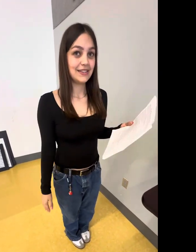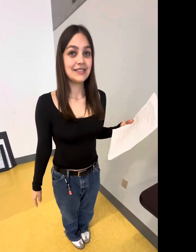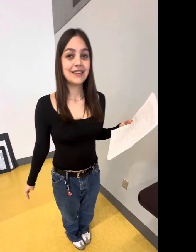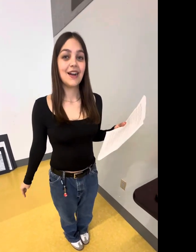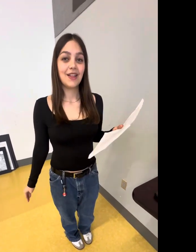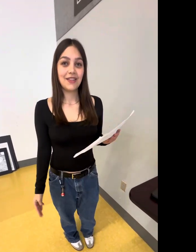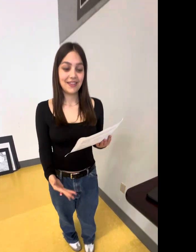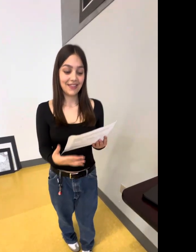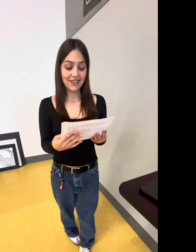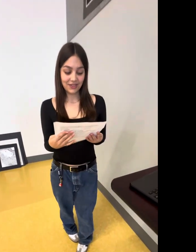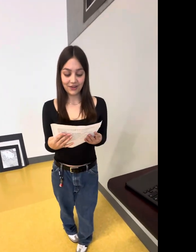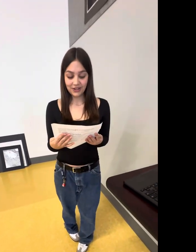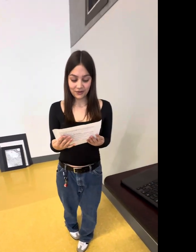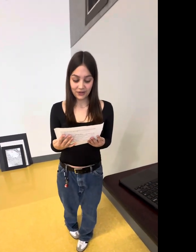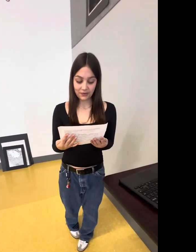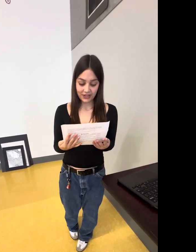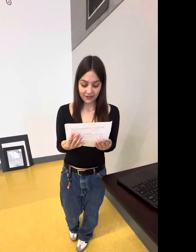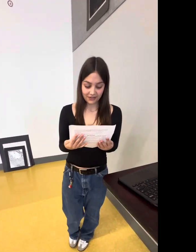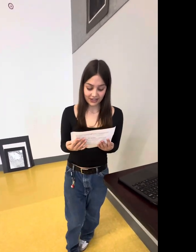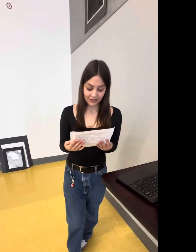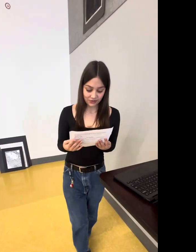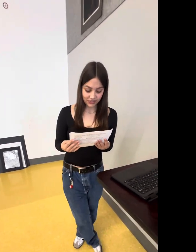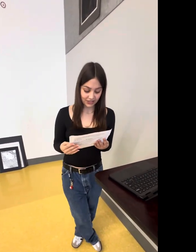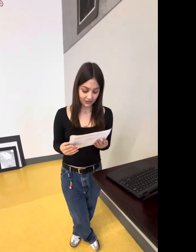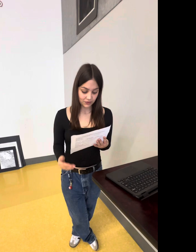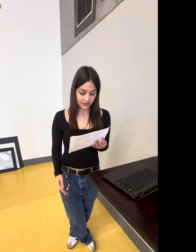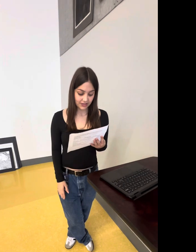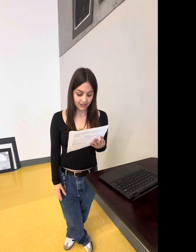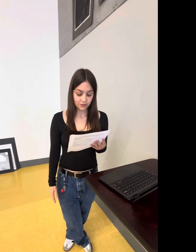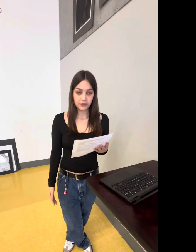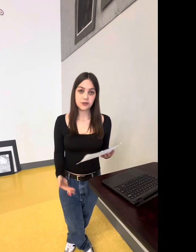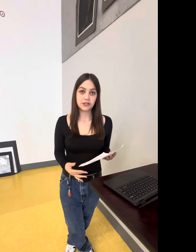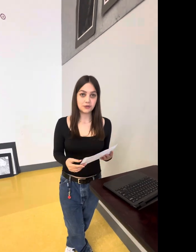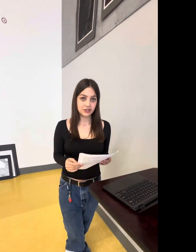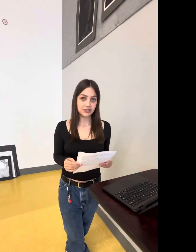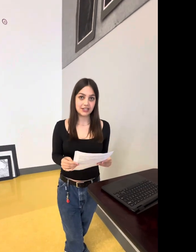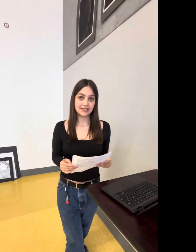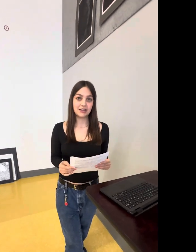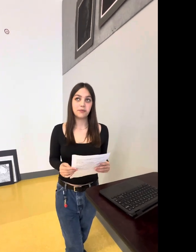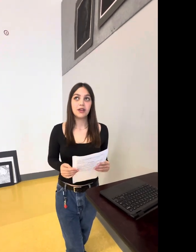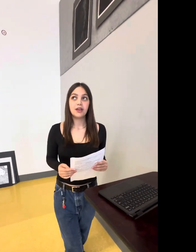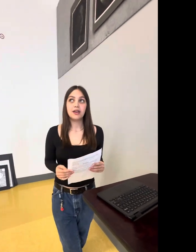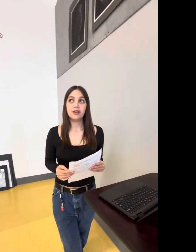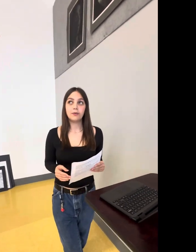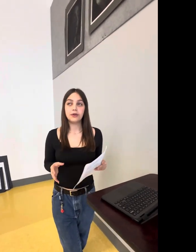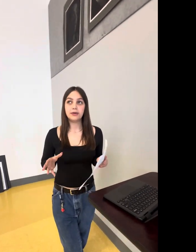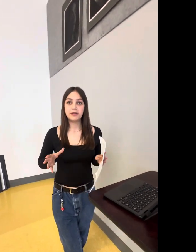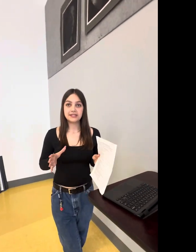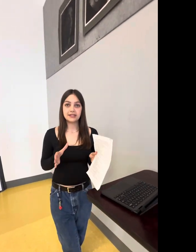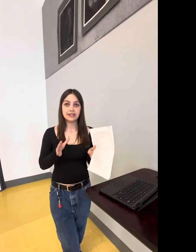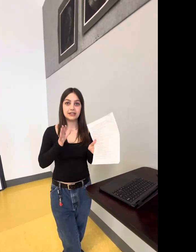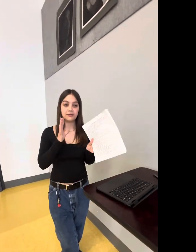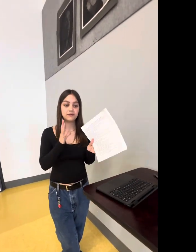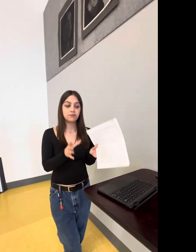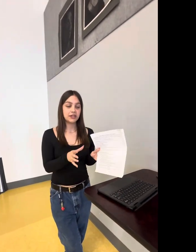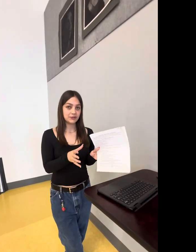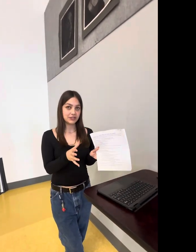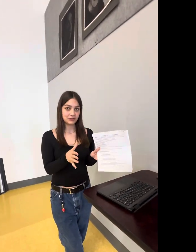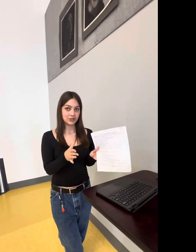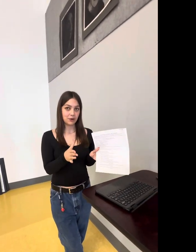in junior English? The third unit we covered in junior English was the exploratory research essay, and we basically picked a research topic,